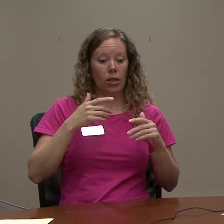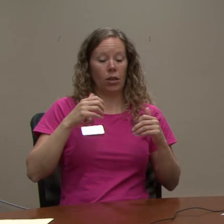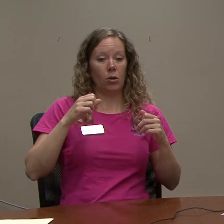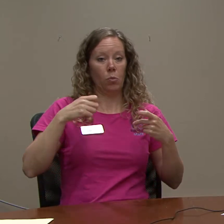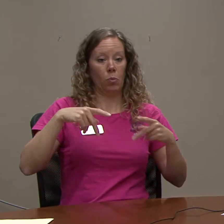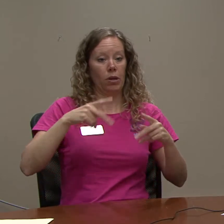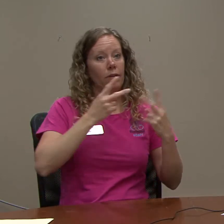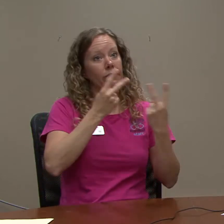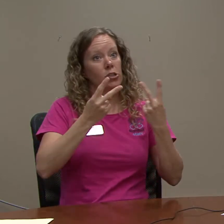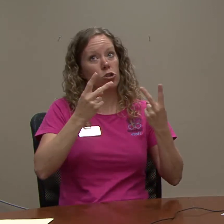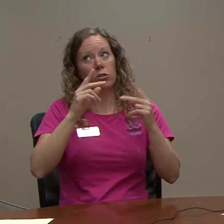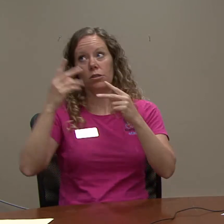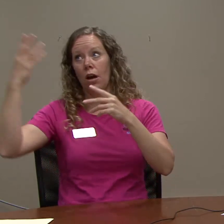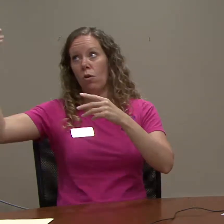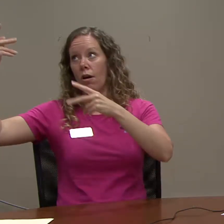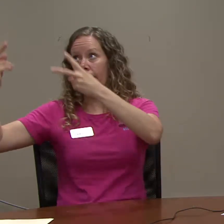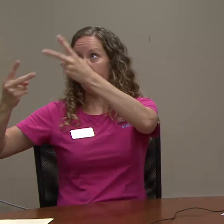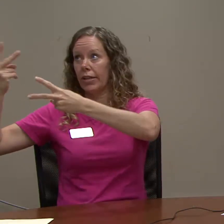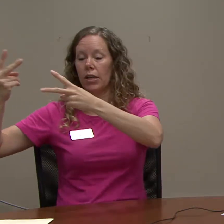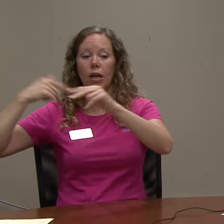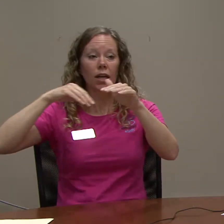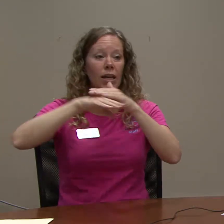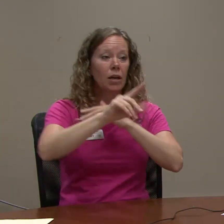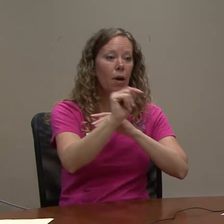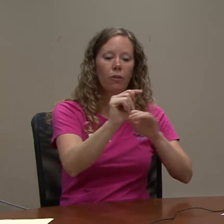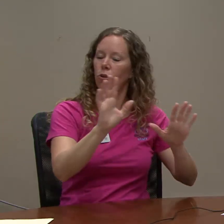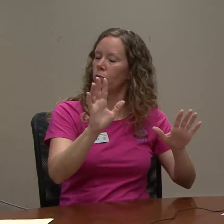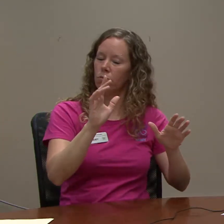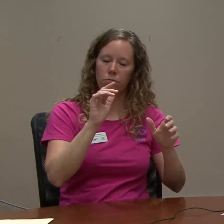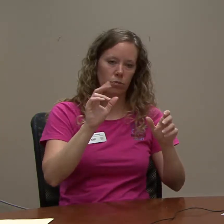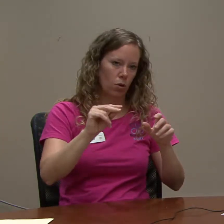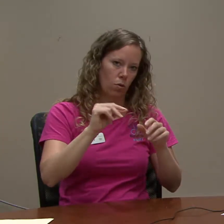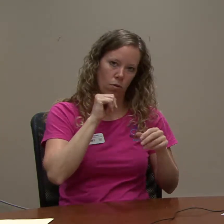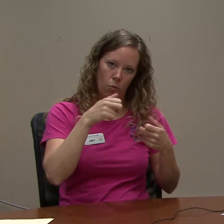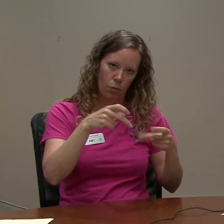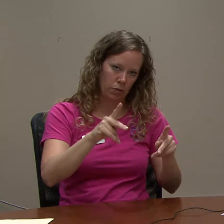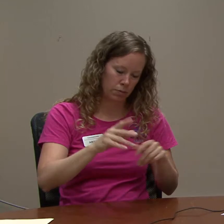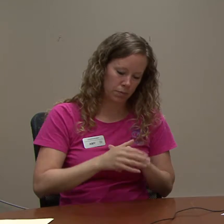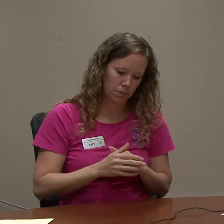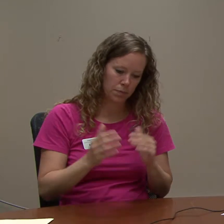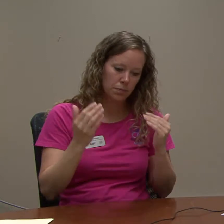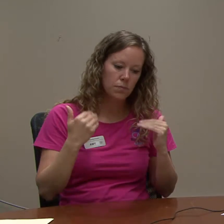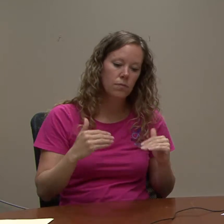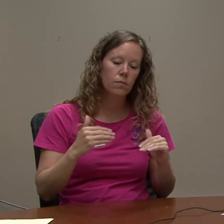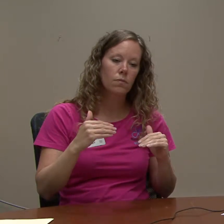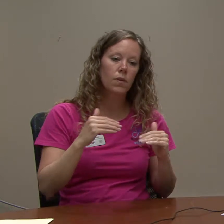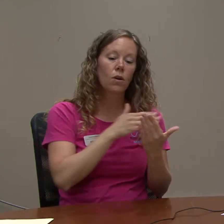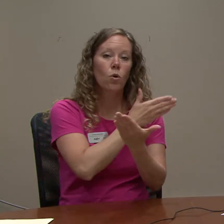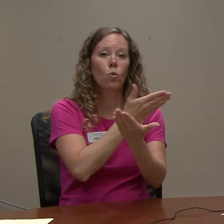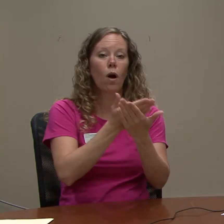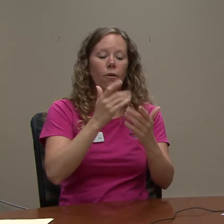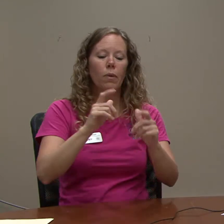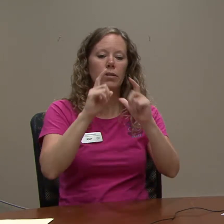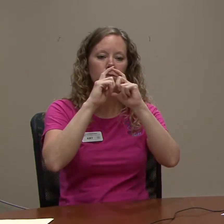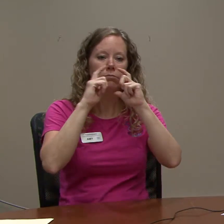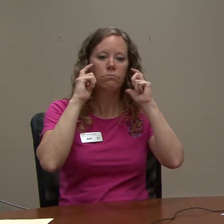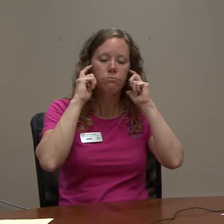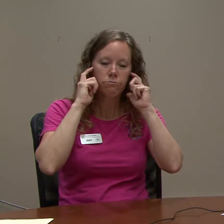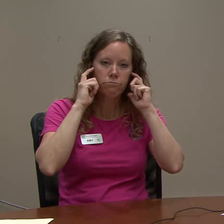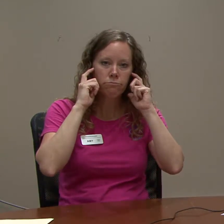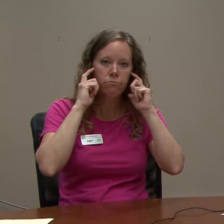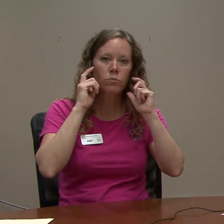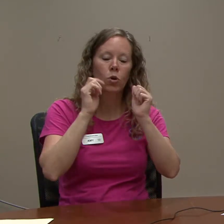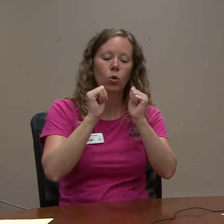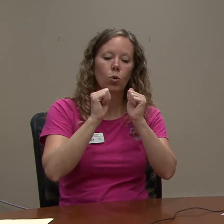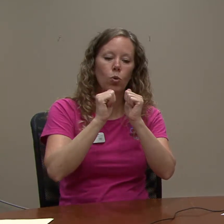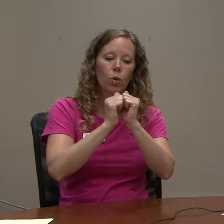washrooms. Visitors should arrive at the home with your face mask for outside visits, no earlier than 5 minutes prior to